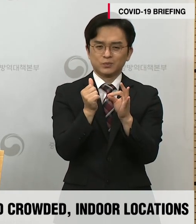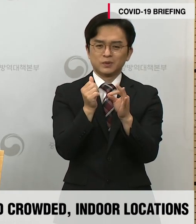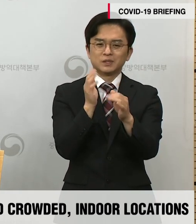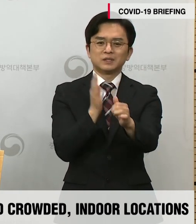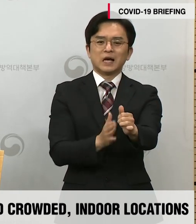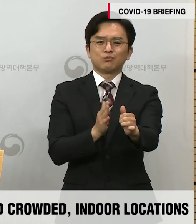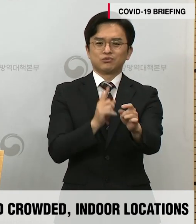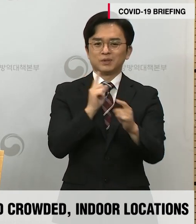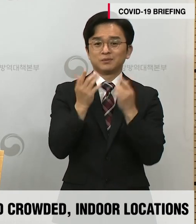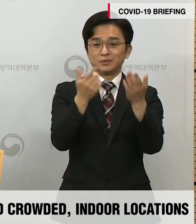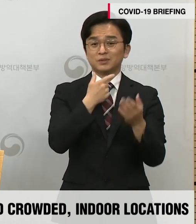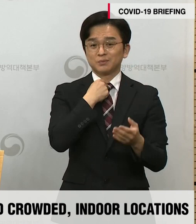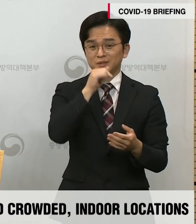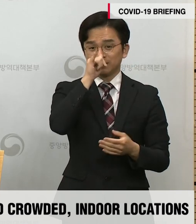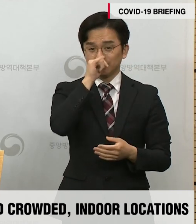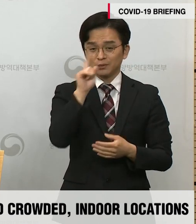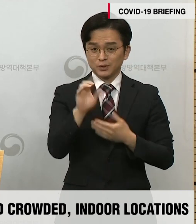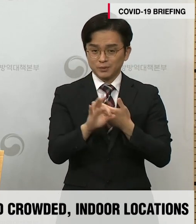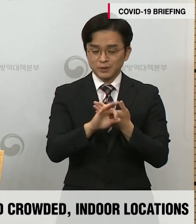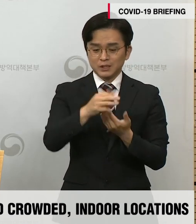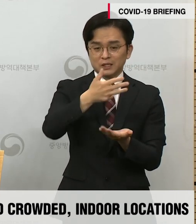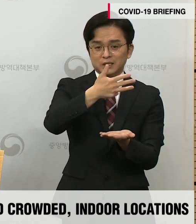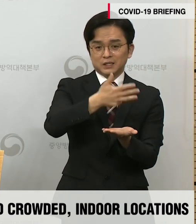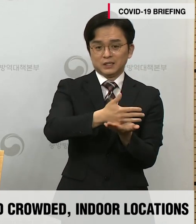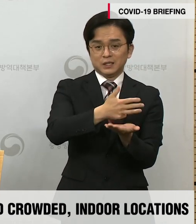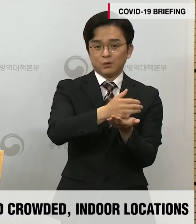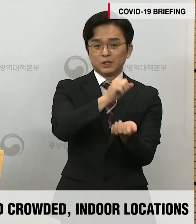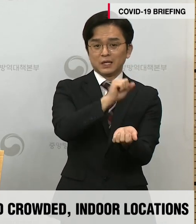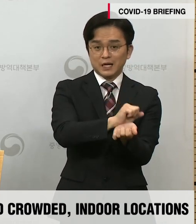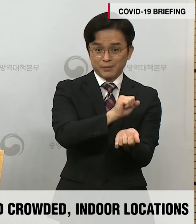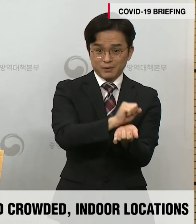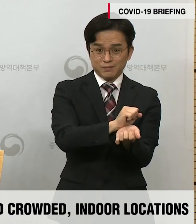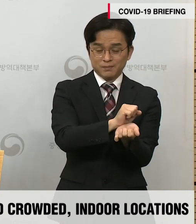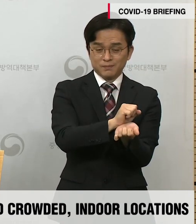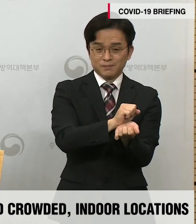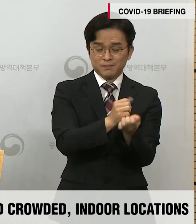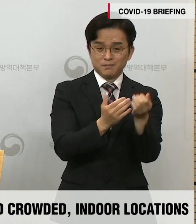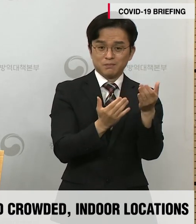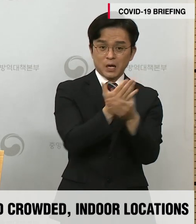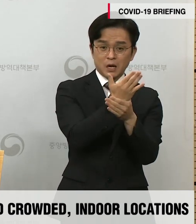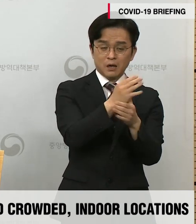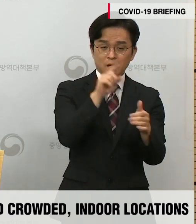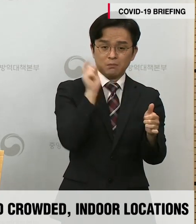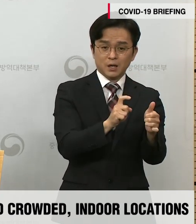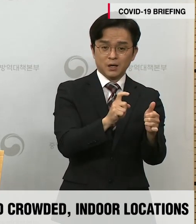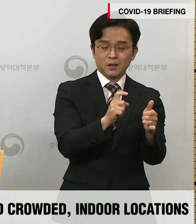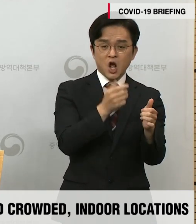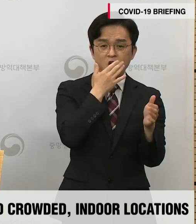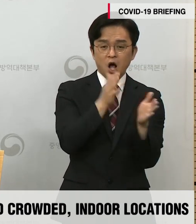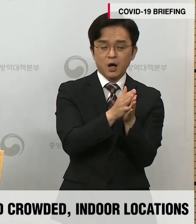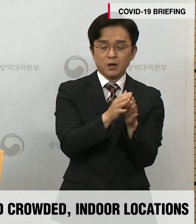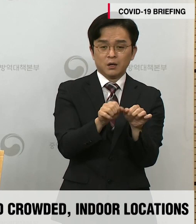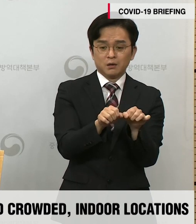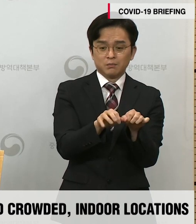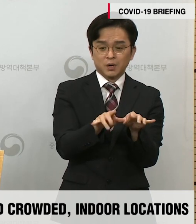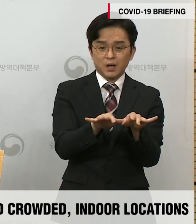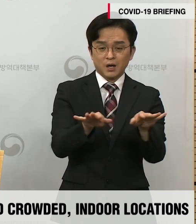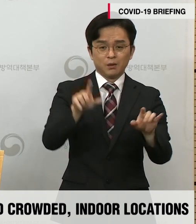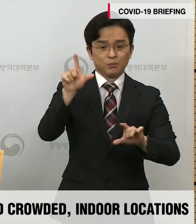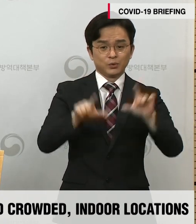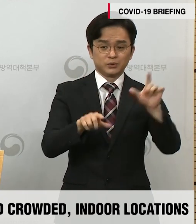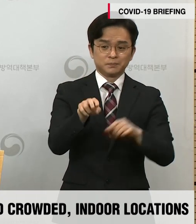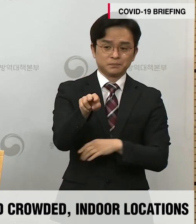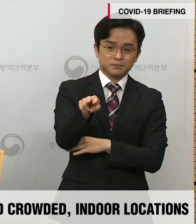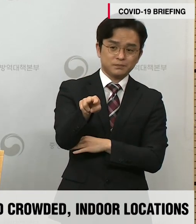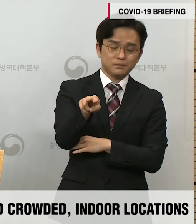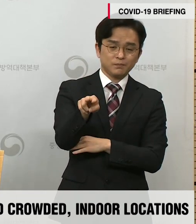as for in relation to the related recent cluster infection. And this cluster infection